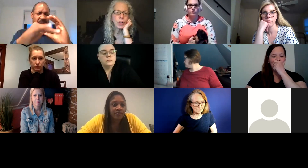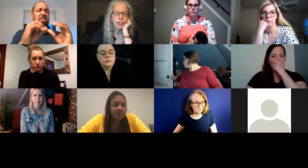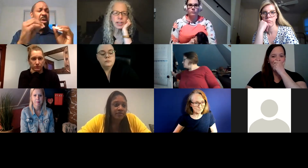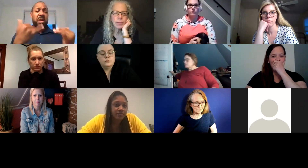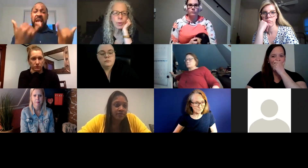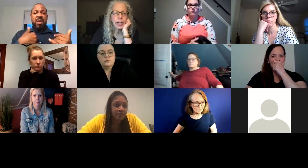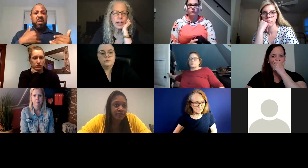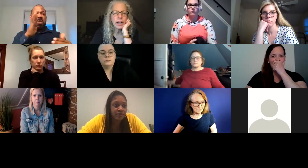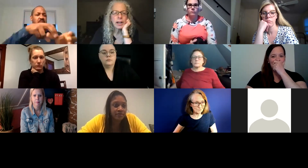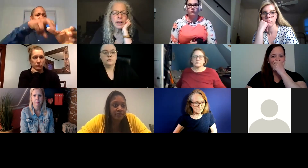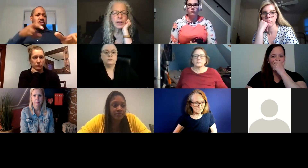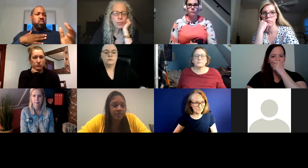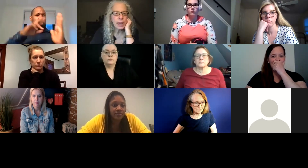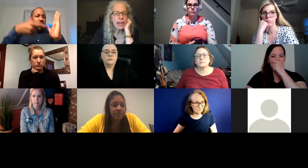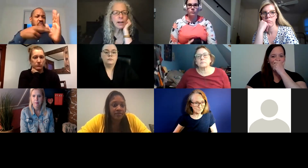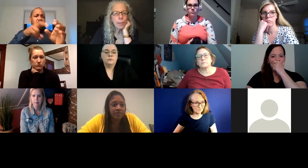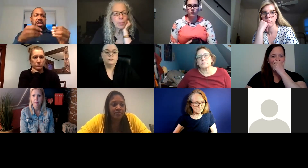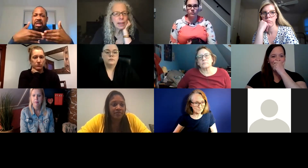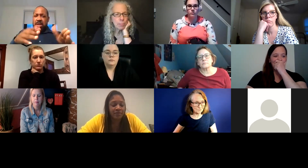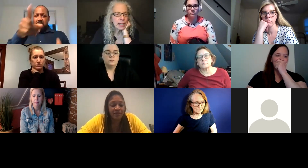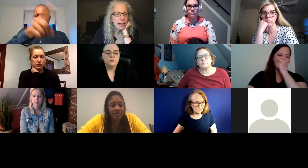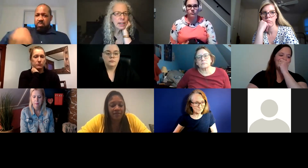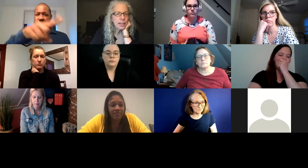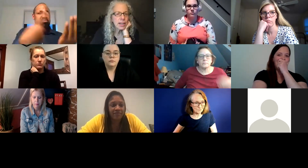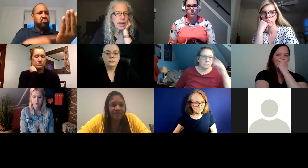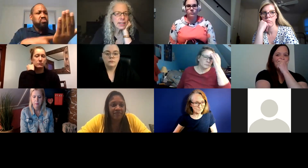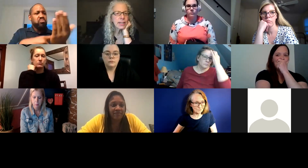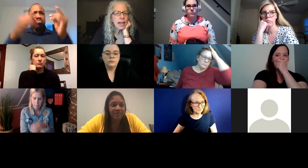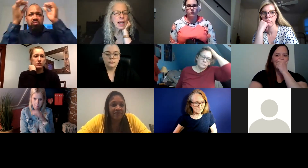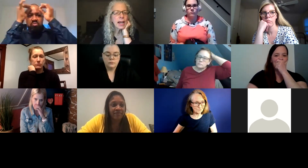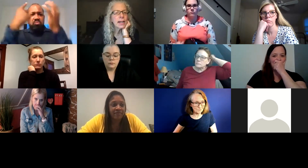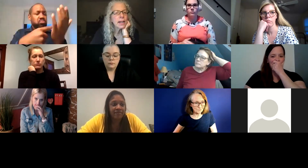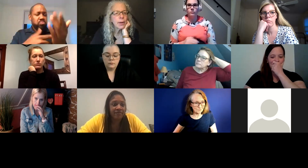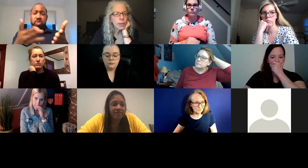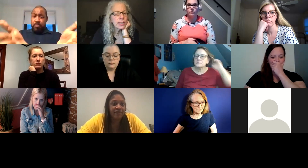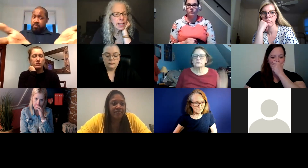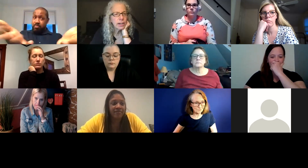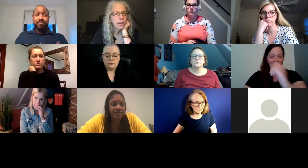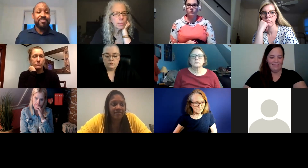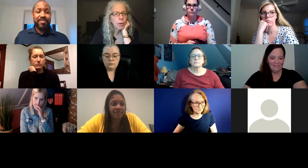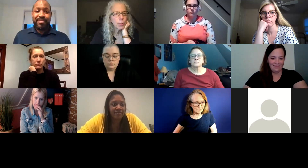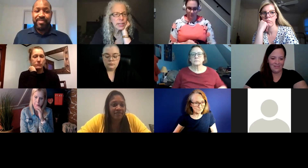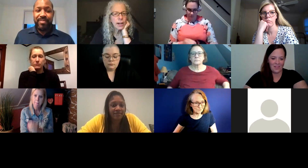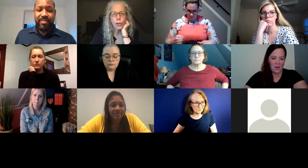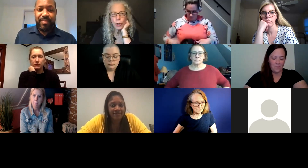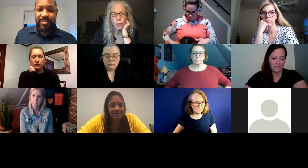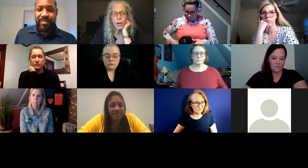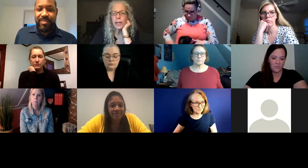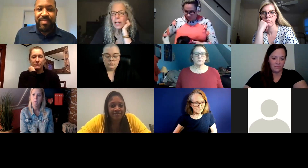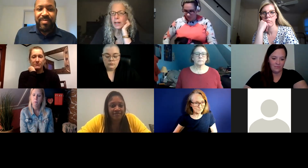understand the point that you made about being embedded in the slides, and I will send the PowerPoints on to you, Rain, and